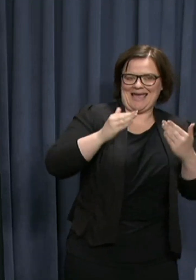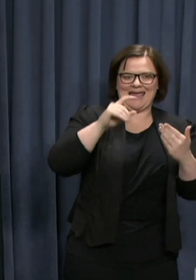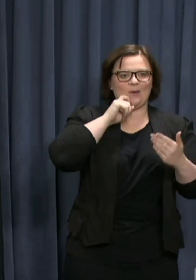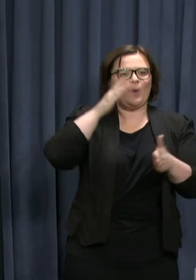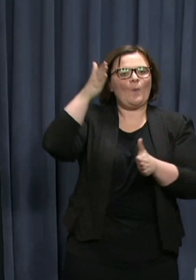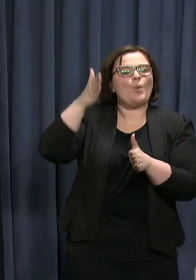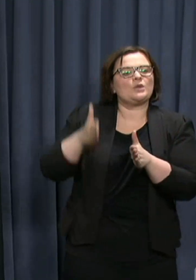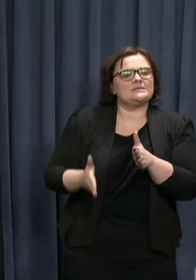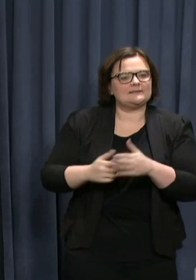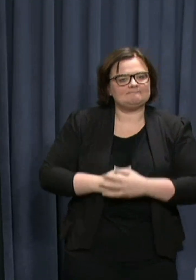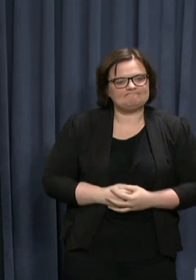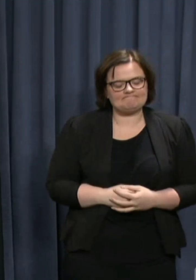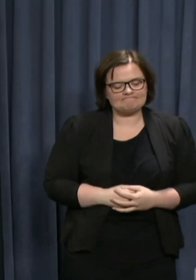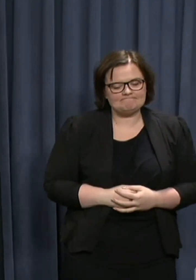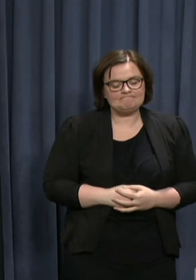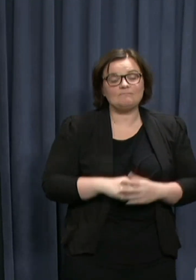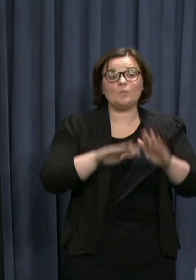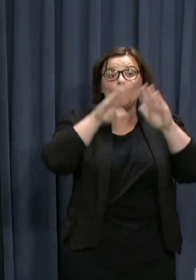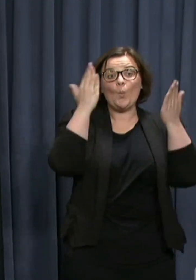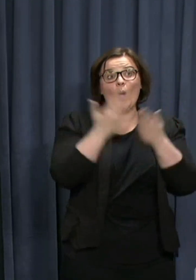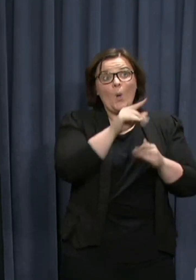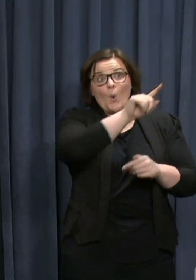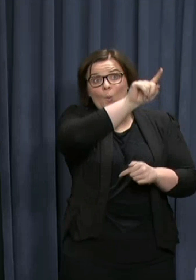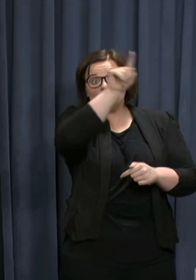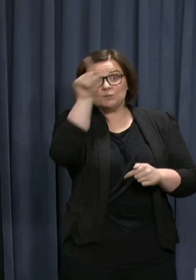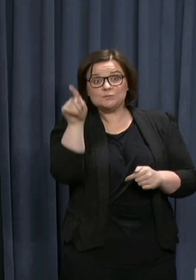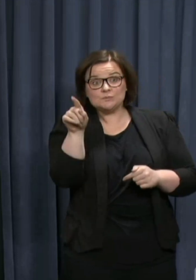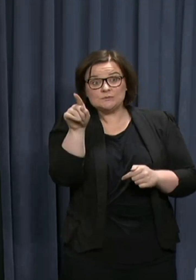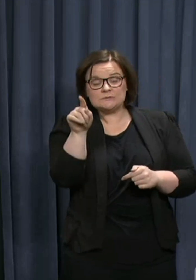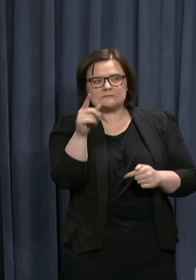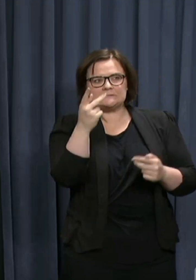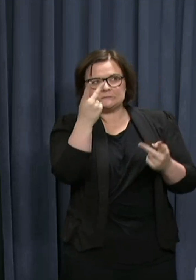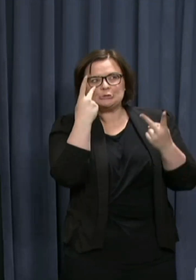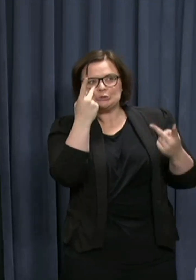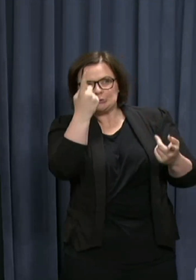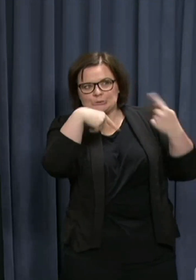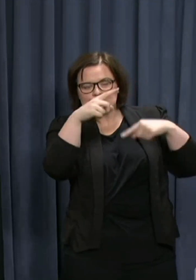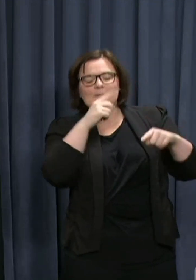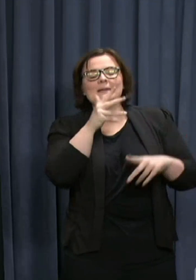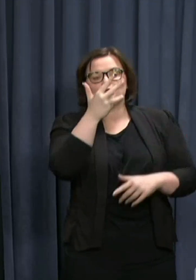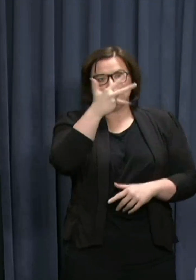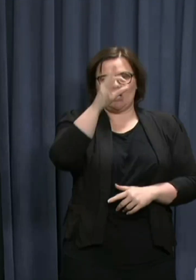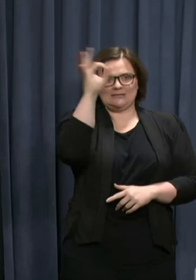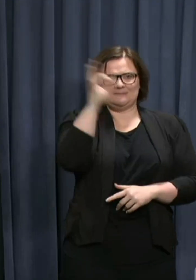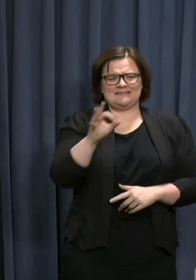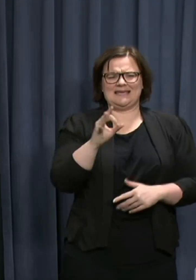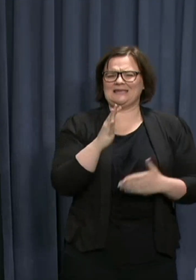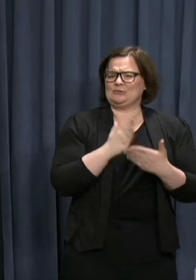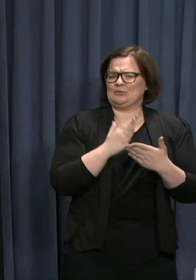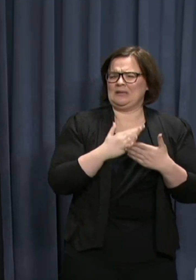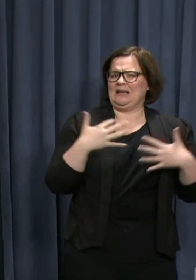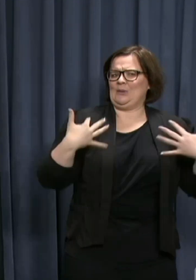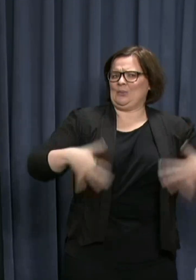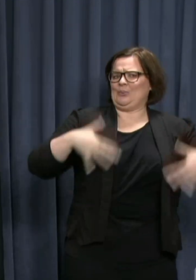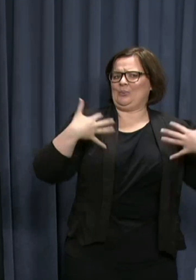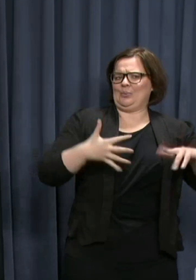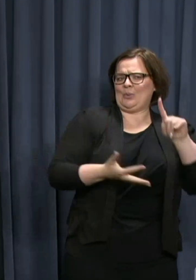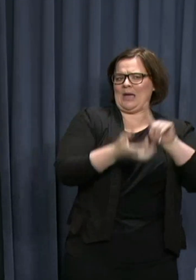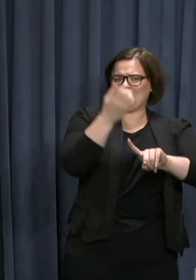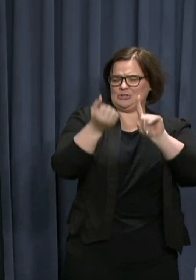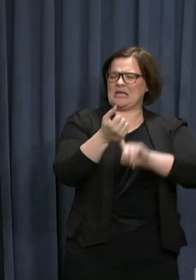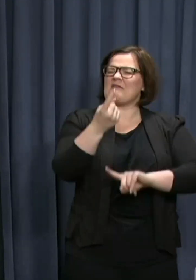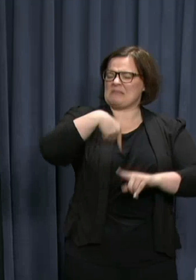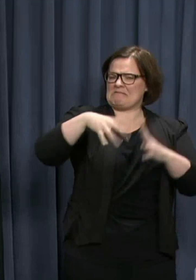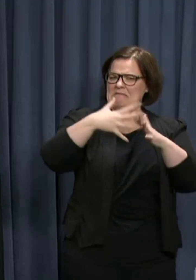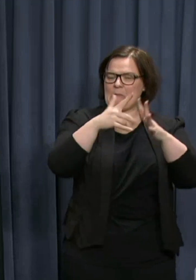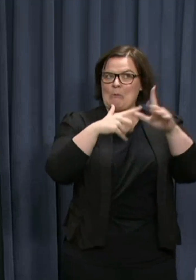go, a rate of 90% will be an amazing achievement. But I've always believed we can strive high and get the best result for